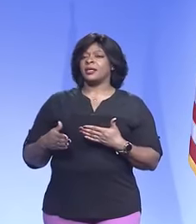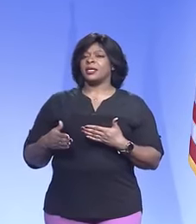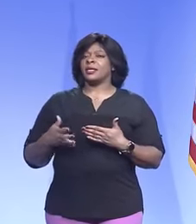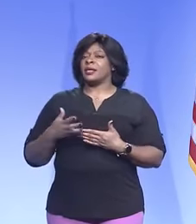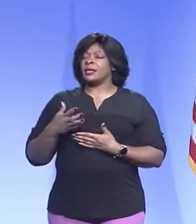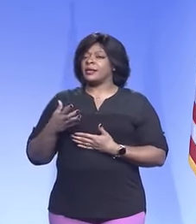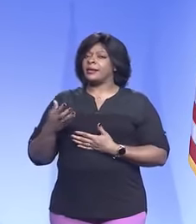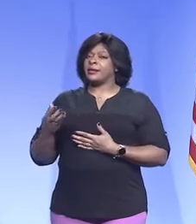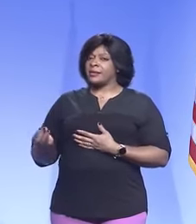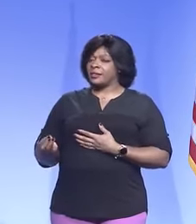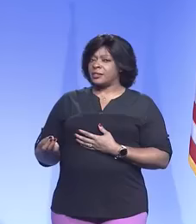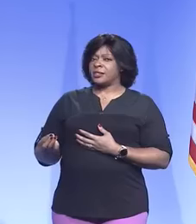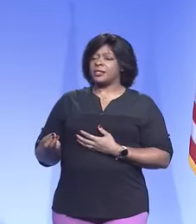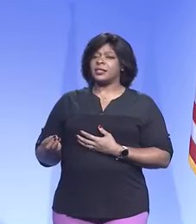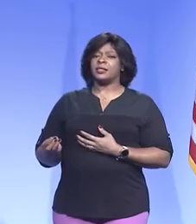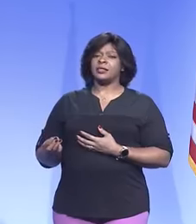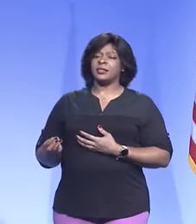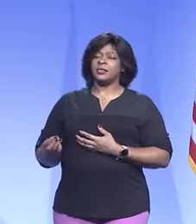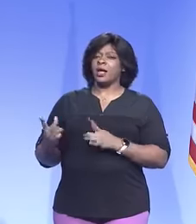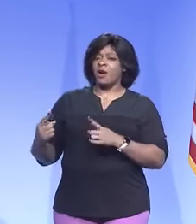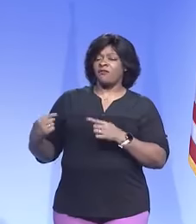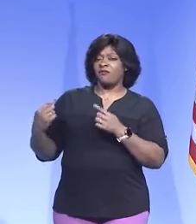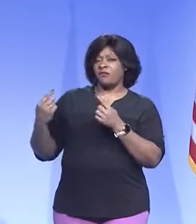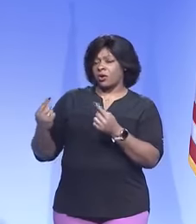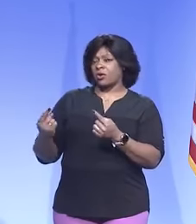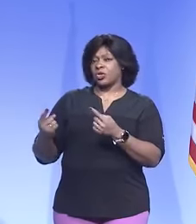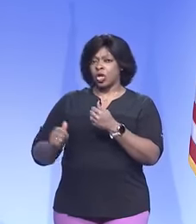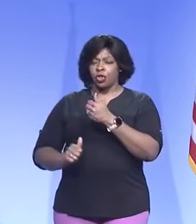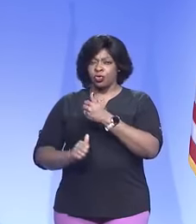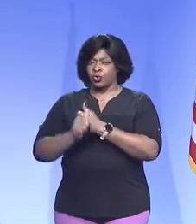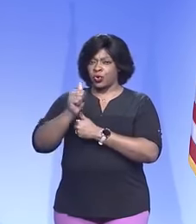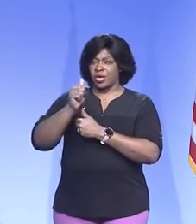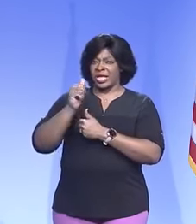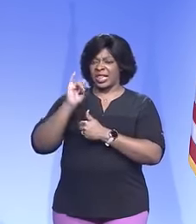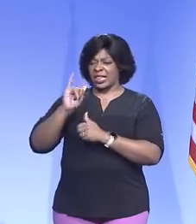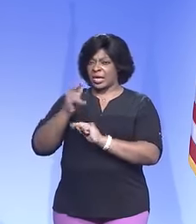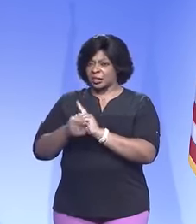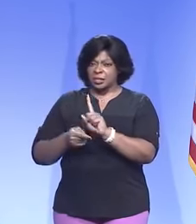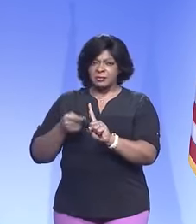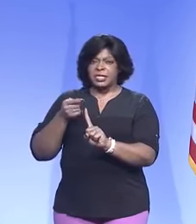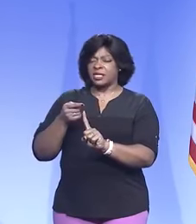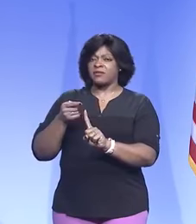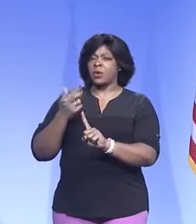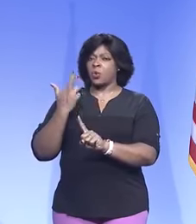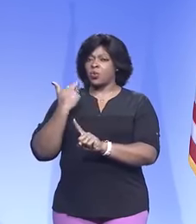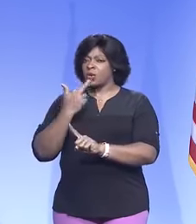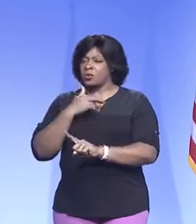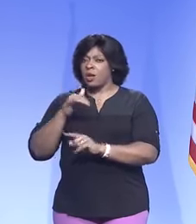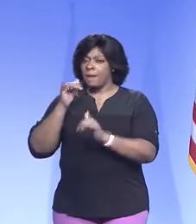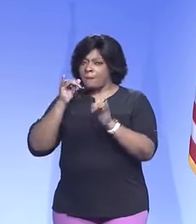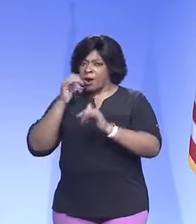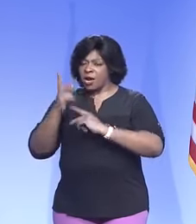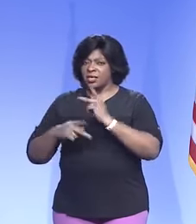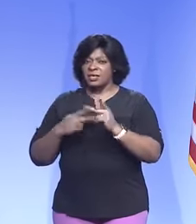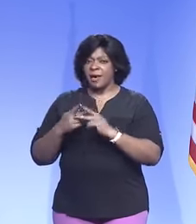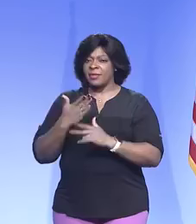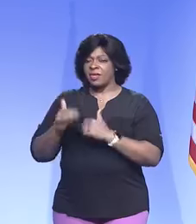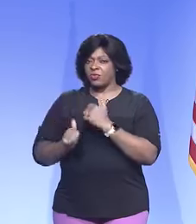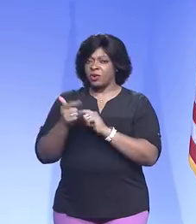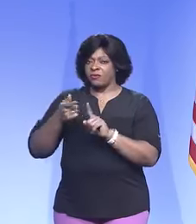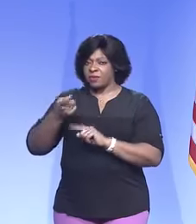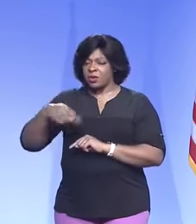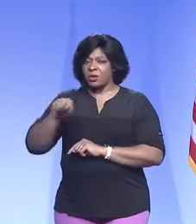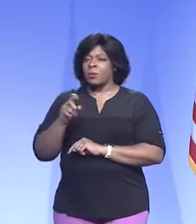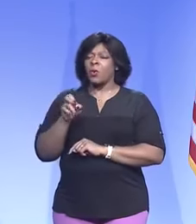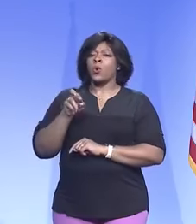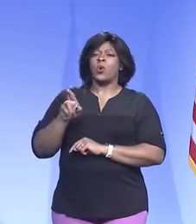And as far as these threats, is that specific to like restaurant bar type stuff mostly, or